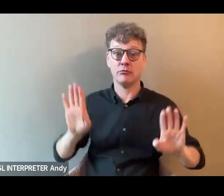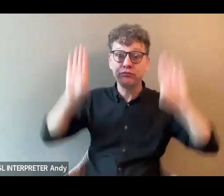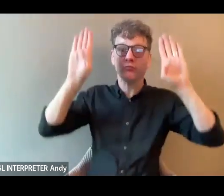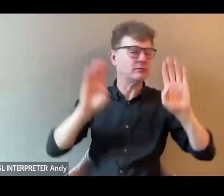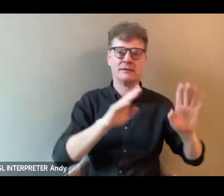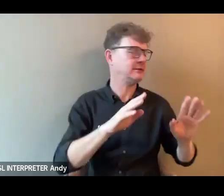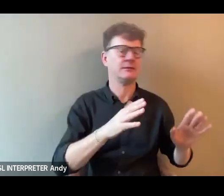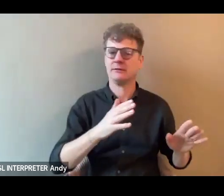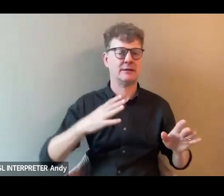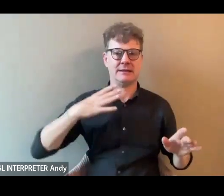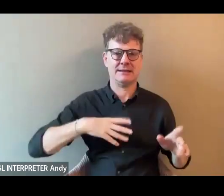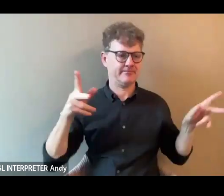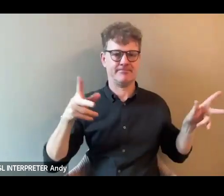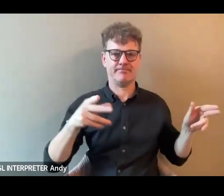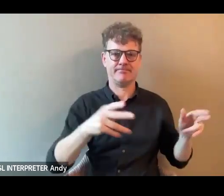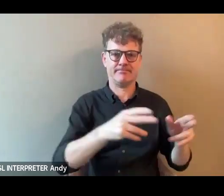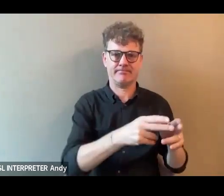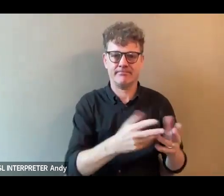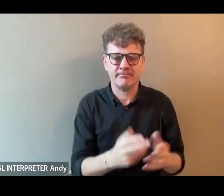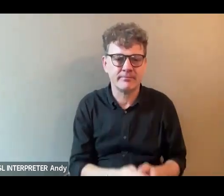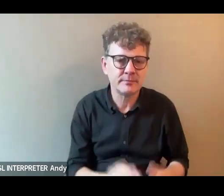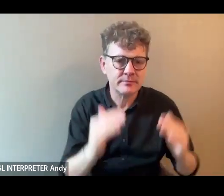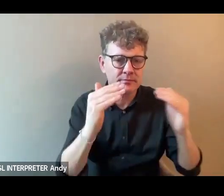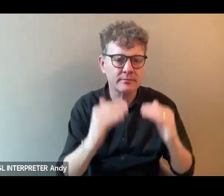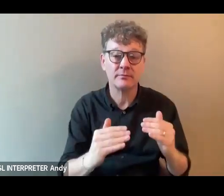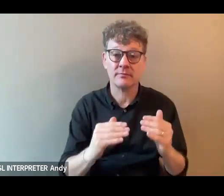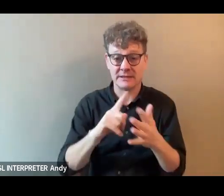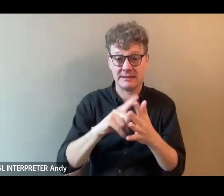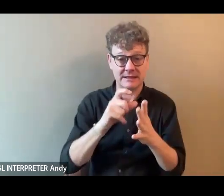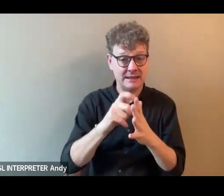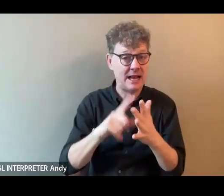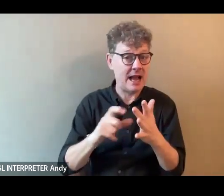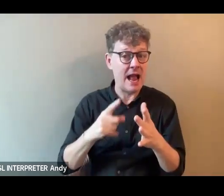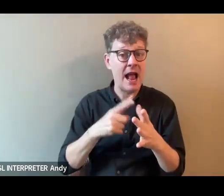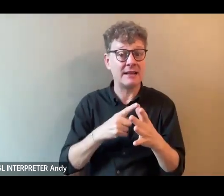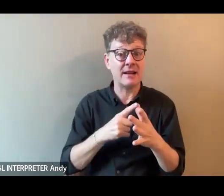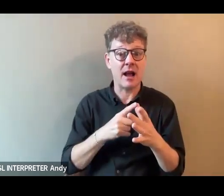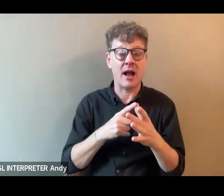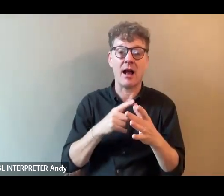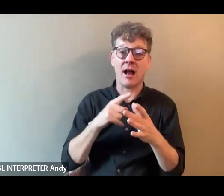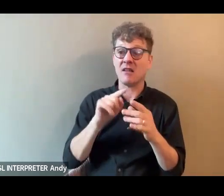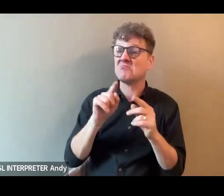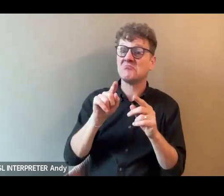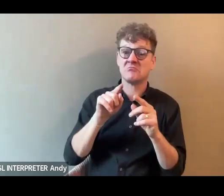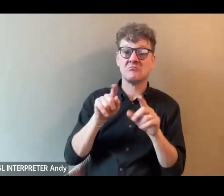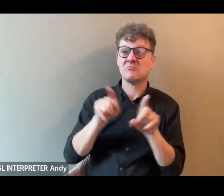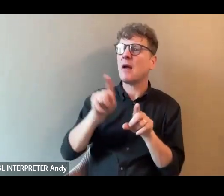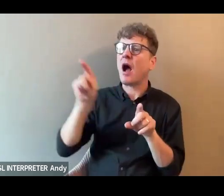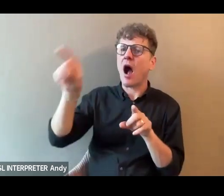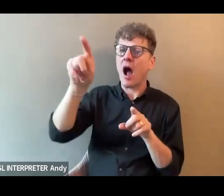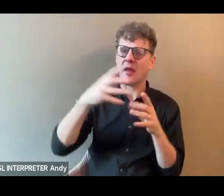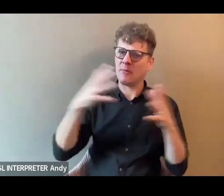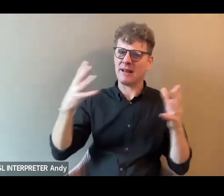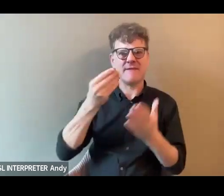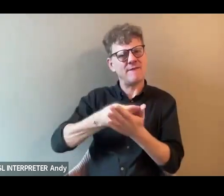demand management process. And then the caucus, as with several other bigger funding calls in the UK